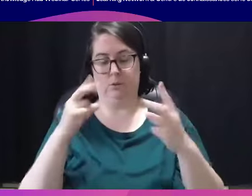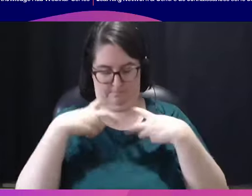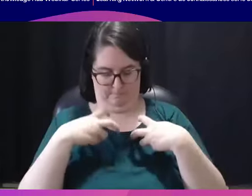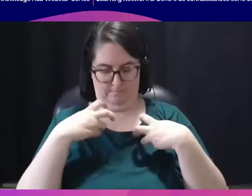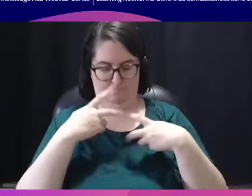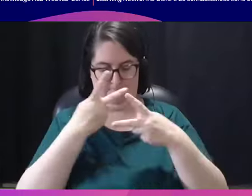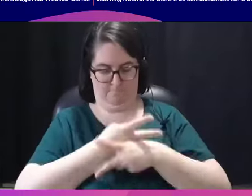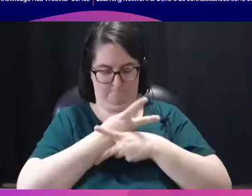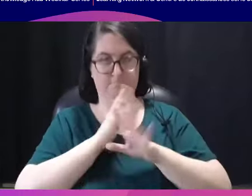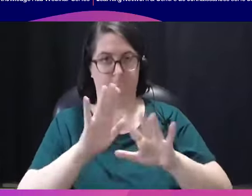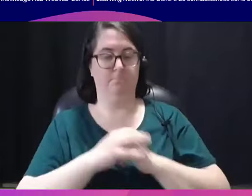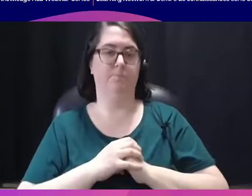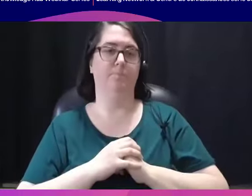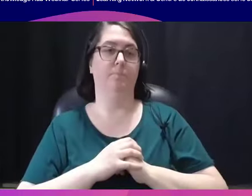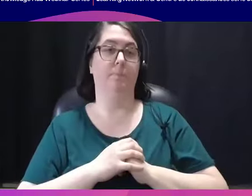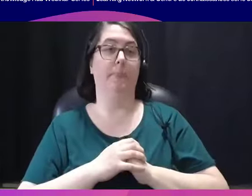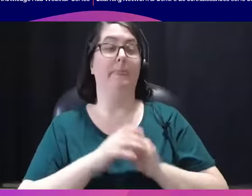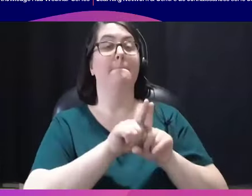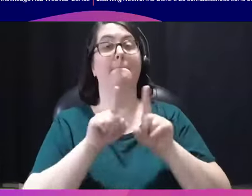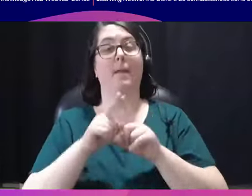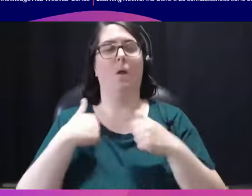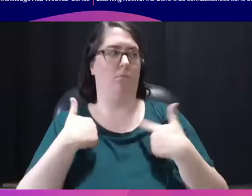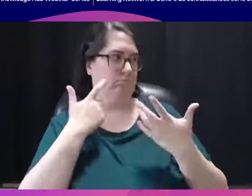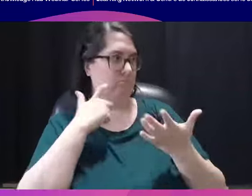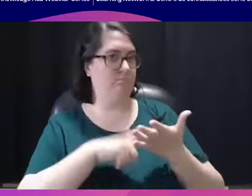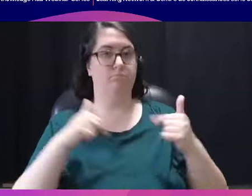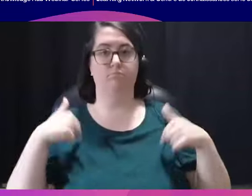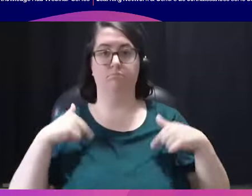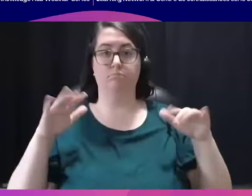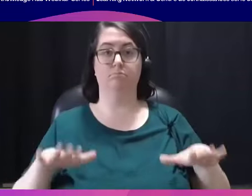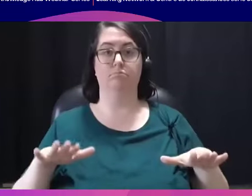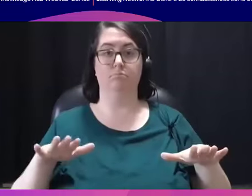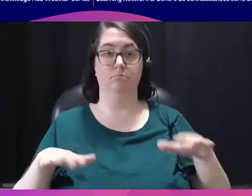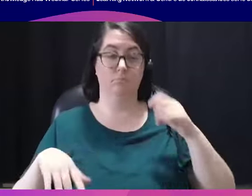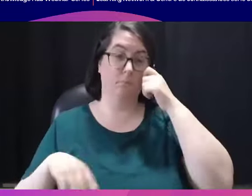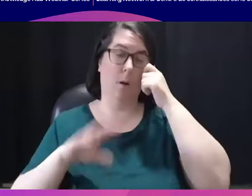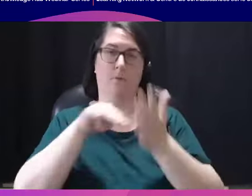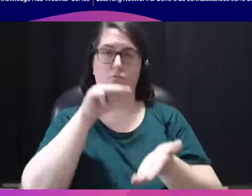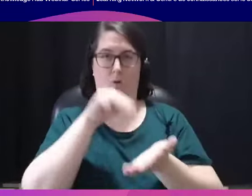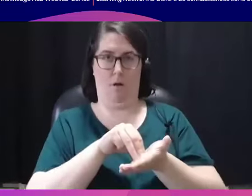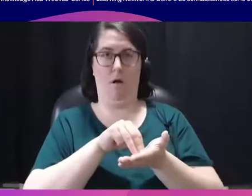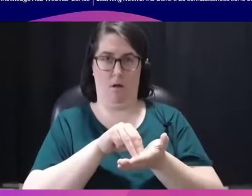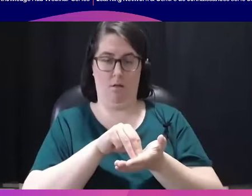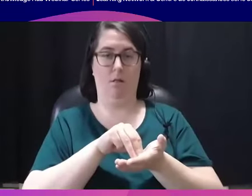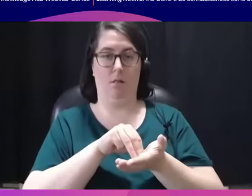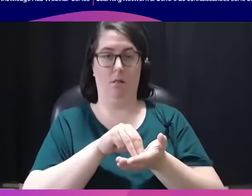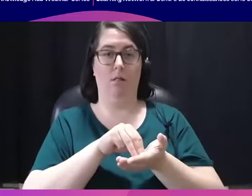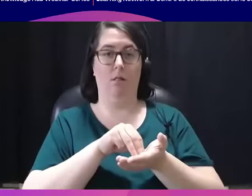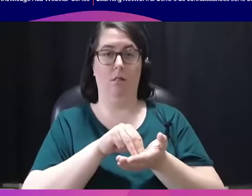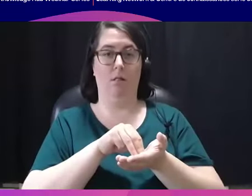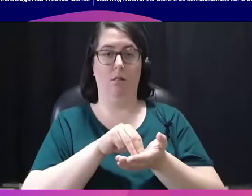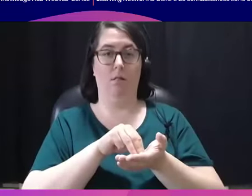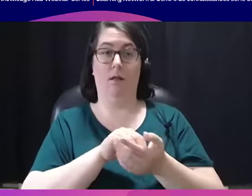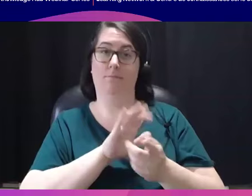Before we get into it, I also want to acknowledge that I'm located in Tiohtià:ke, also known as Montreal, which is on unceded